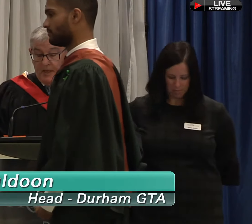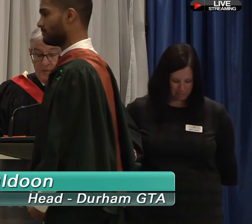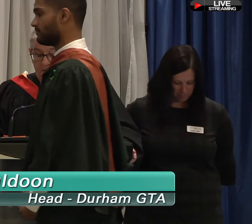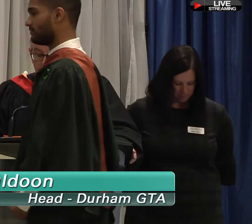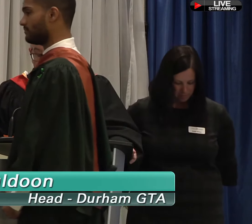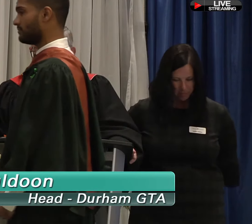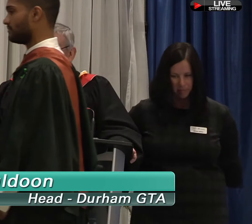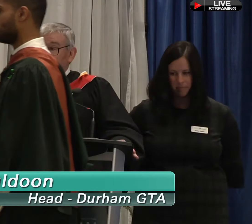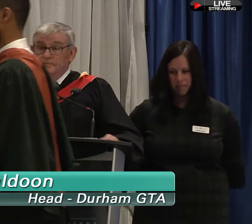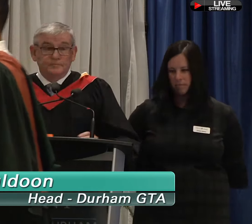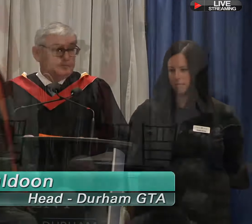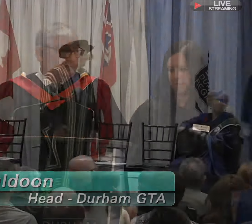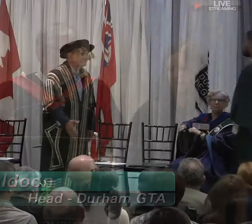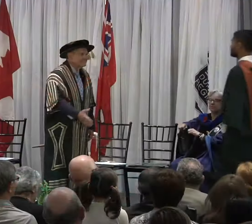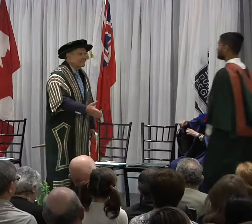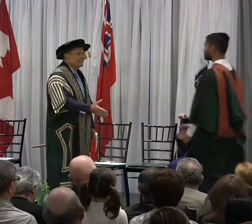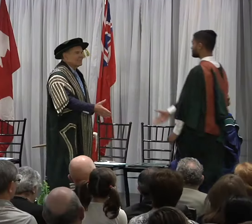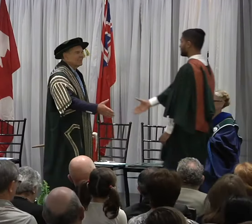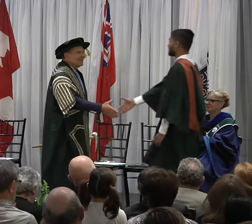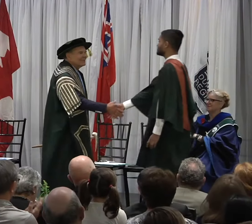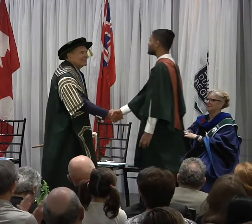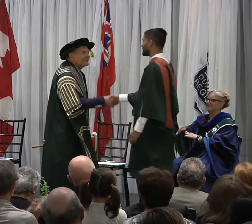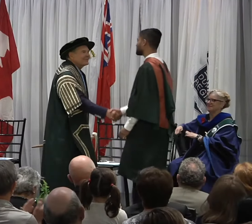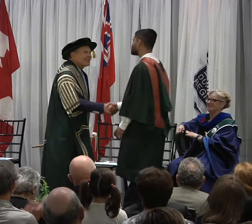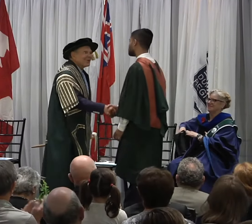Dylan Anthony.